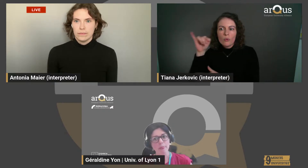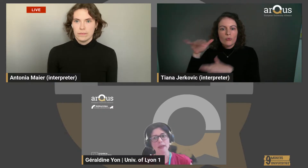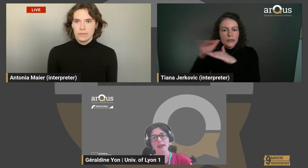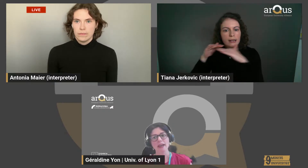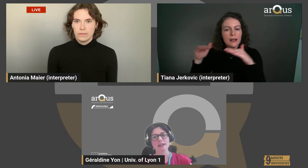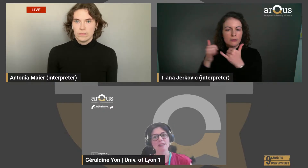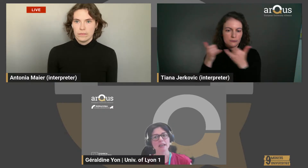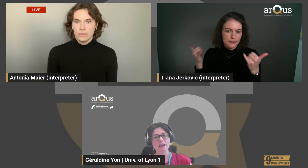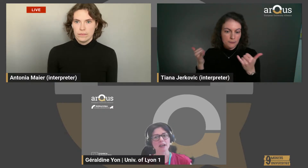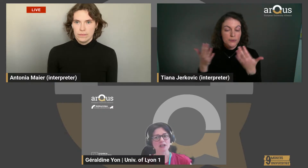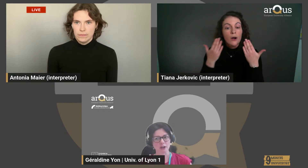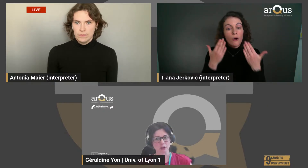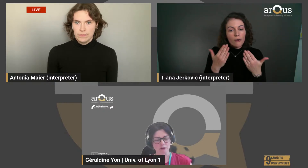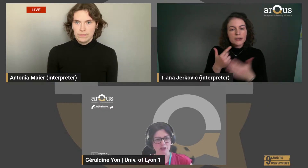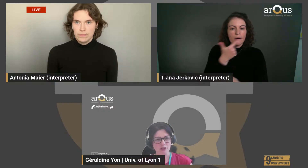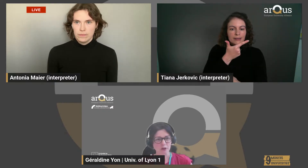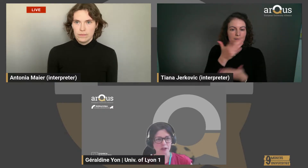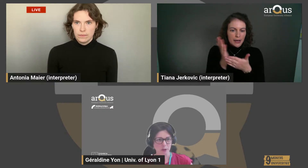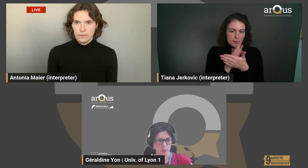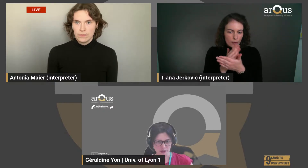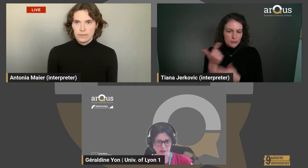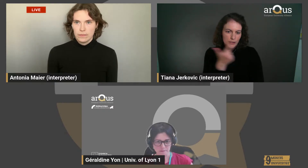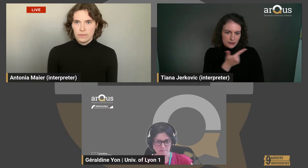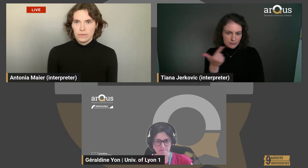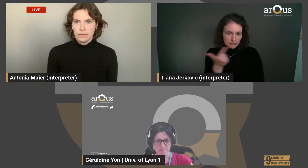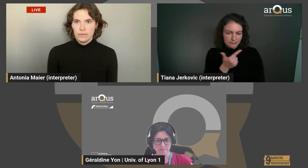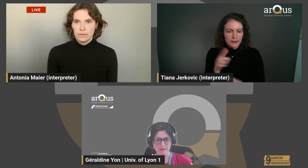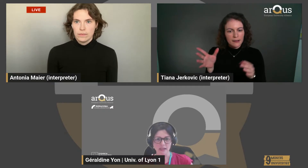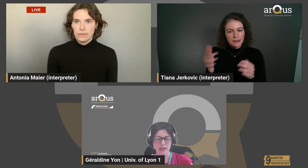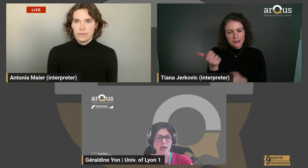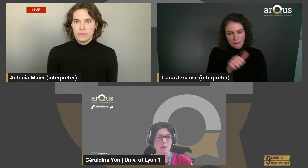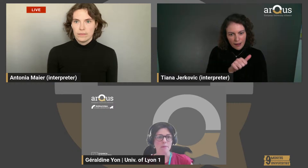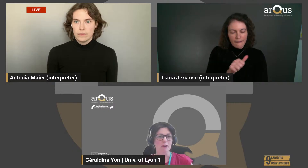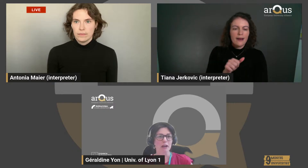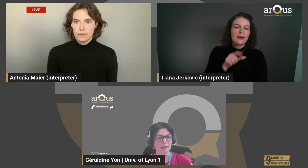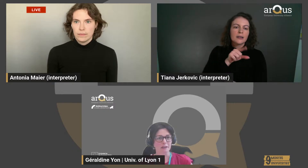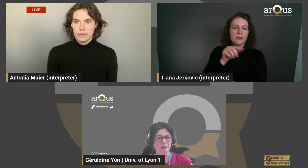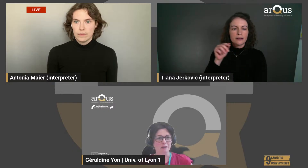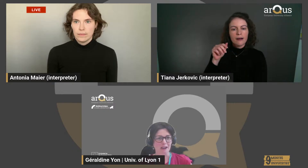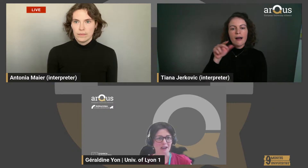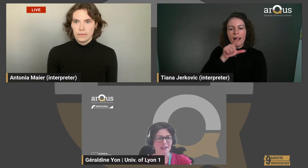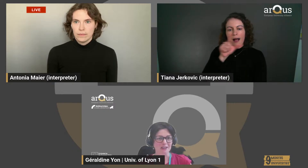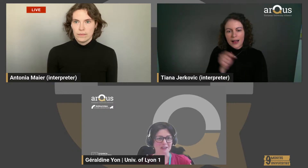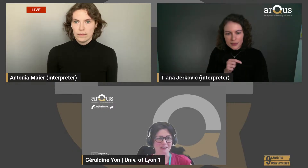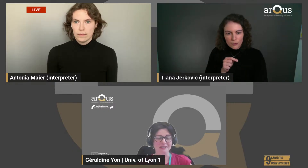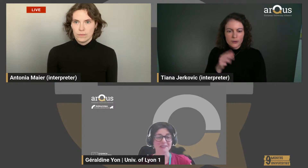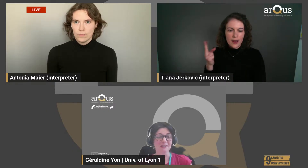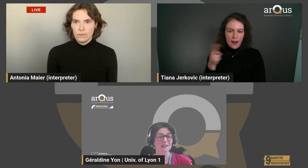Meyer and Tiana Jerkovic for interpreting. Before I give